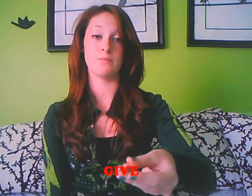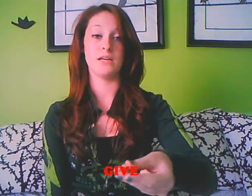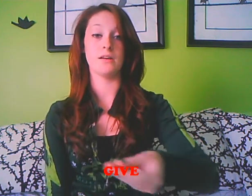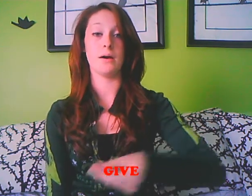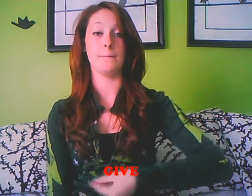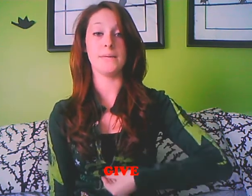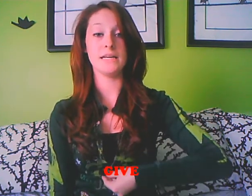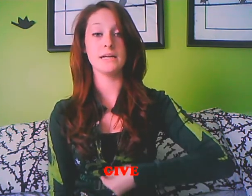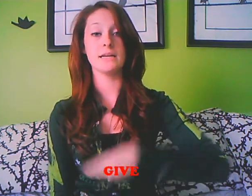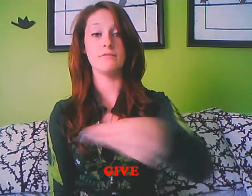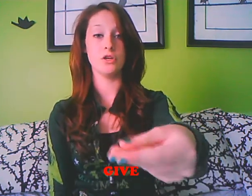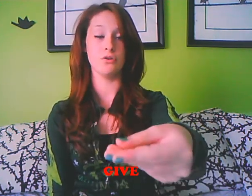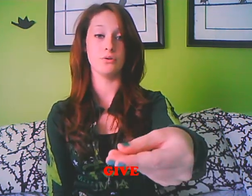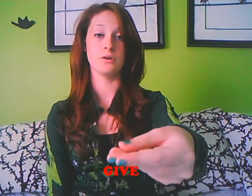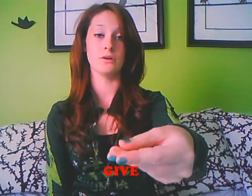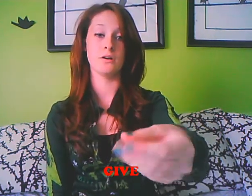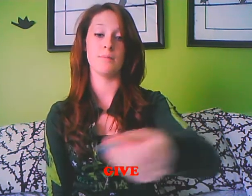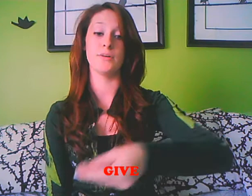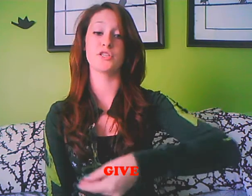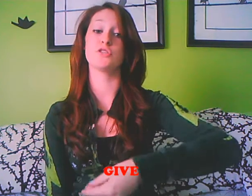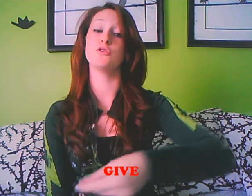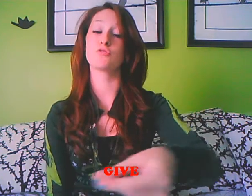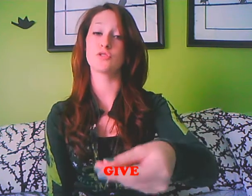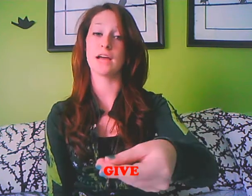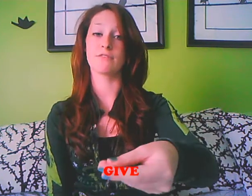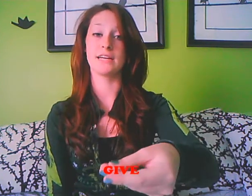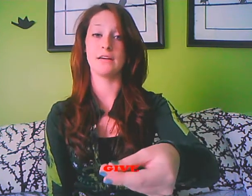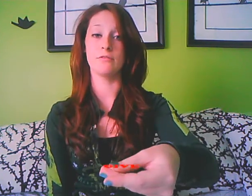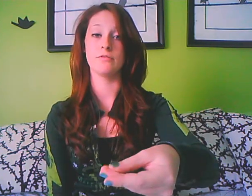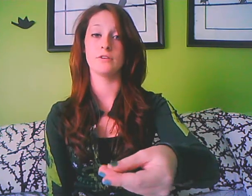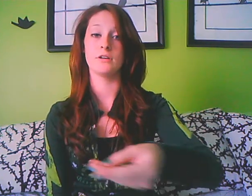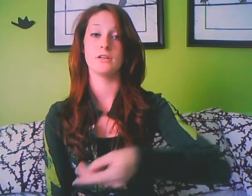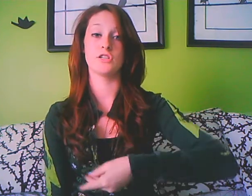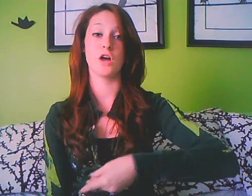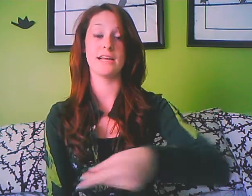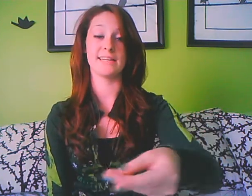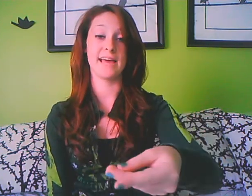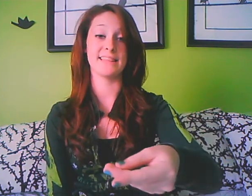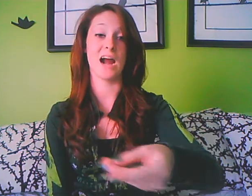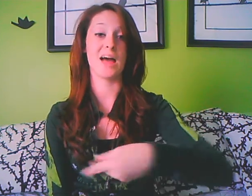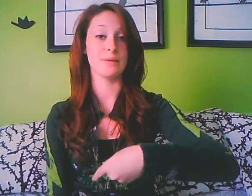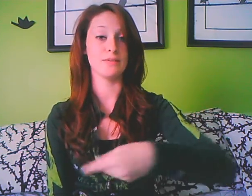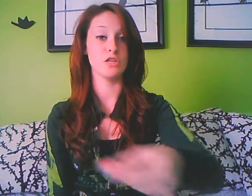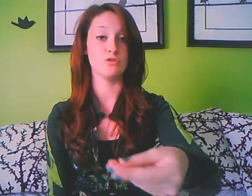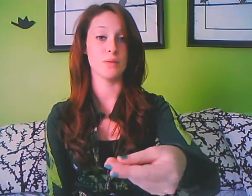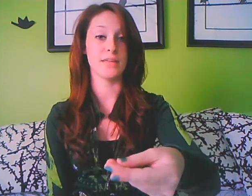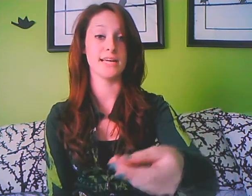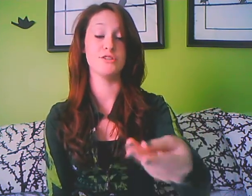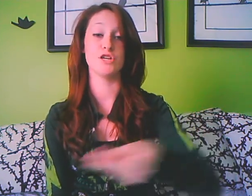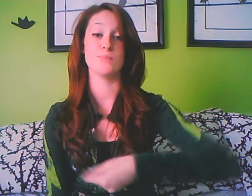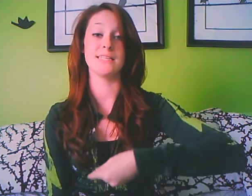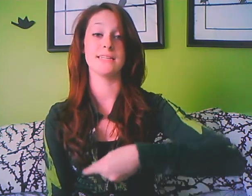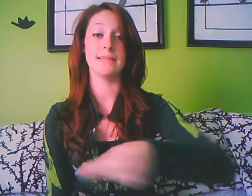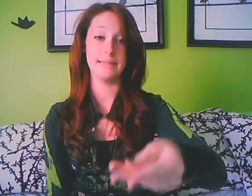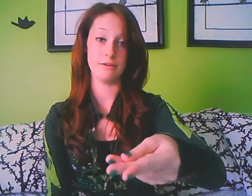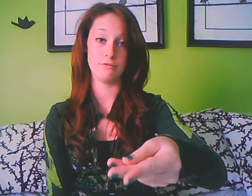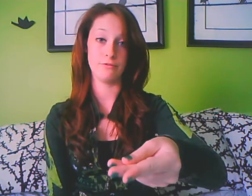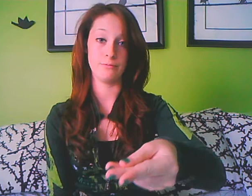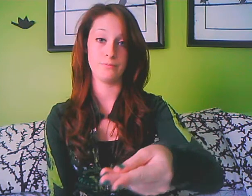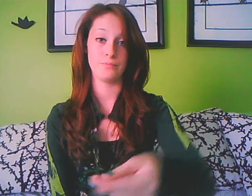mean me, give you, but just the neutral sign for give does not indicate that I am giving you something, it just means give. Verbs